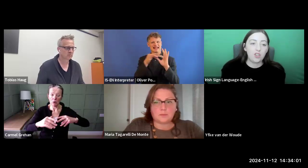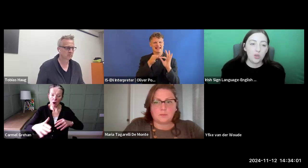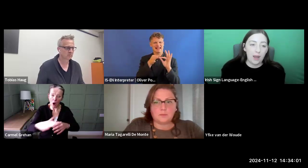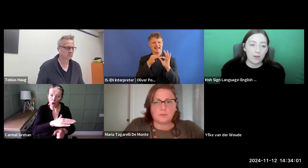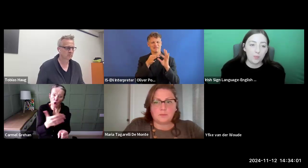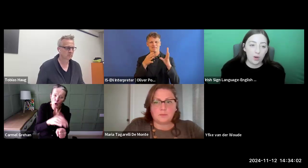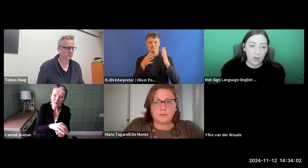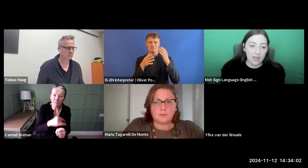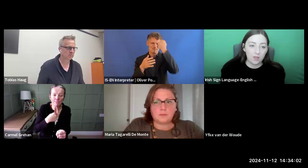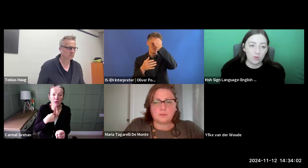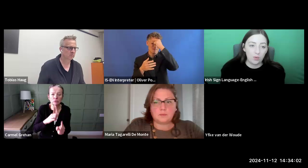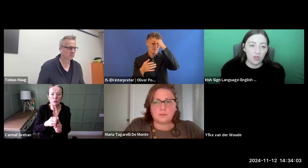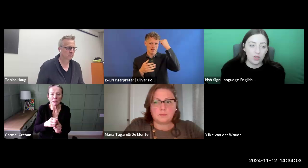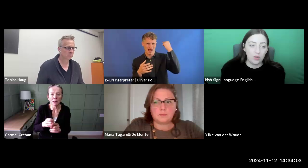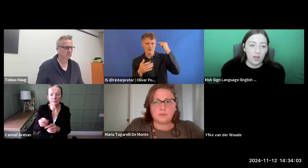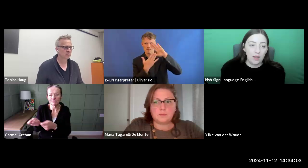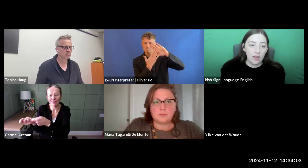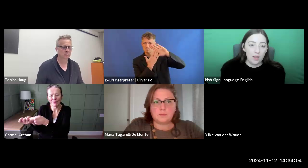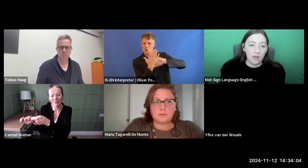before, we had the 2 hours per week. So